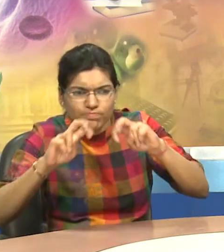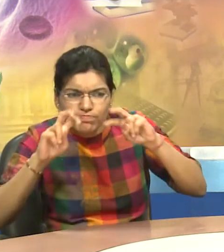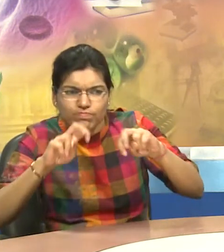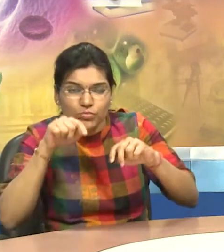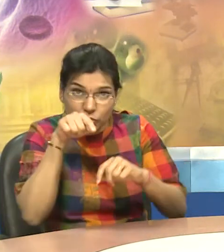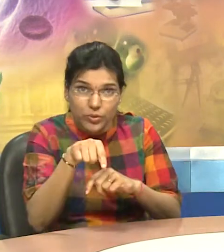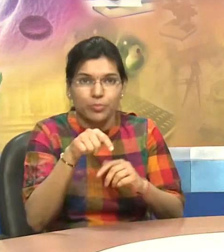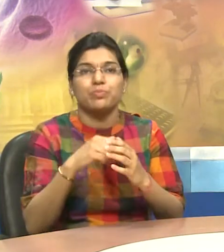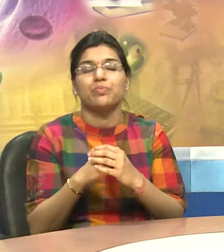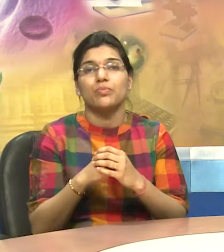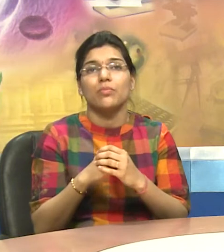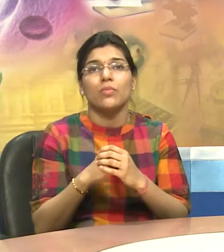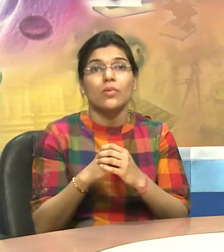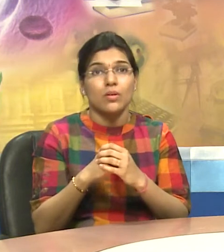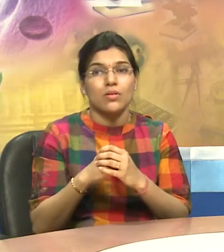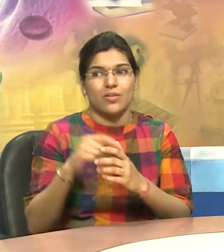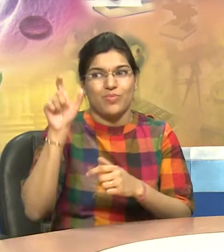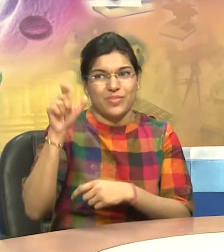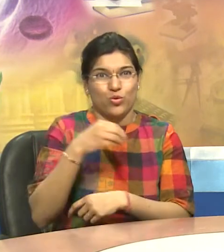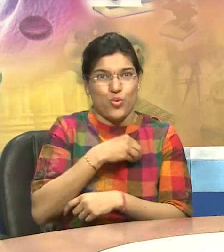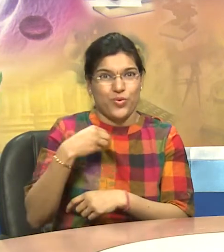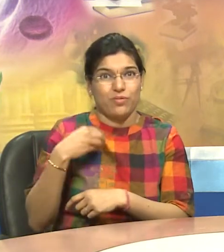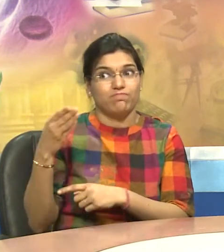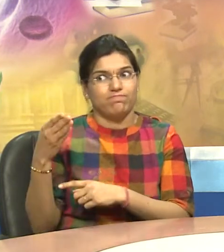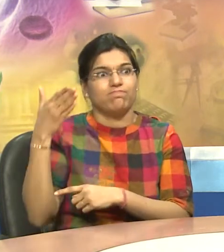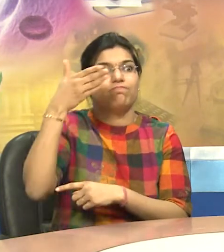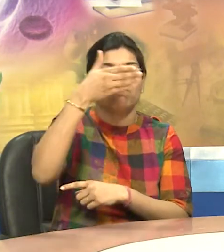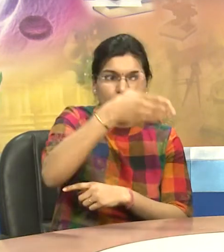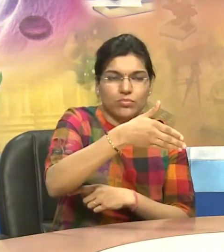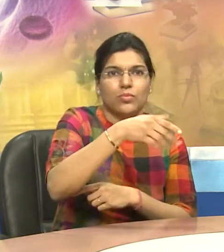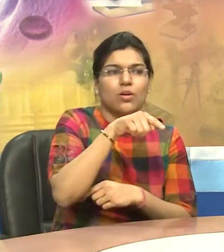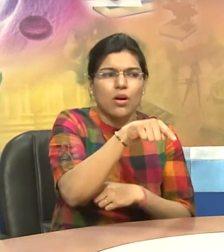how loud voice can affect one's life.